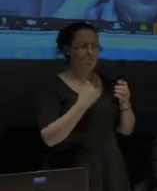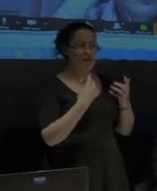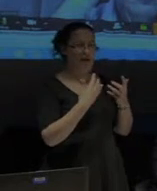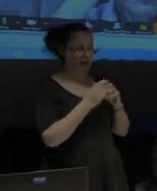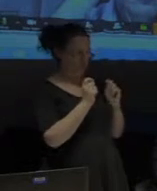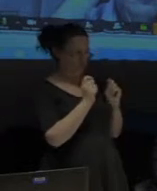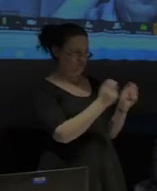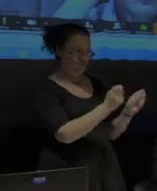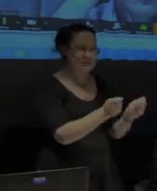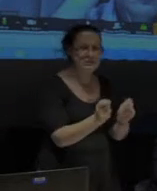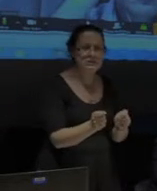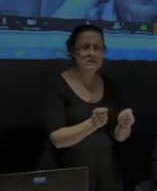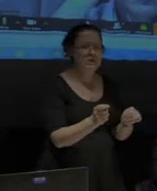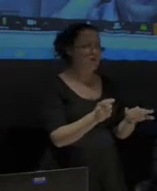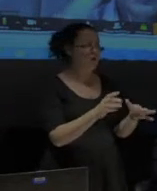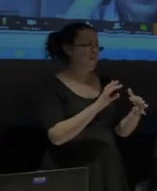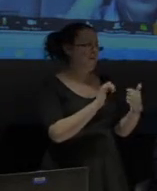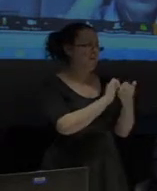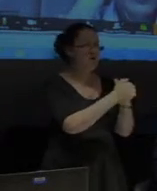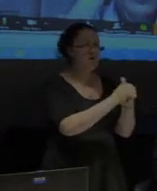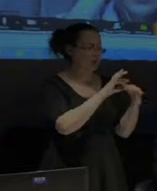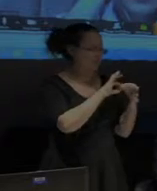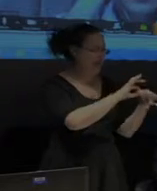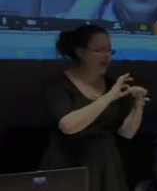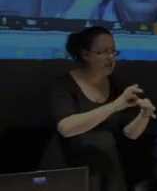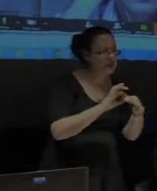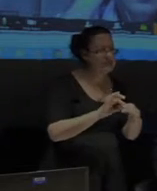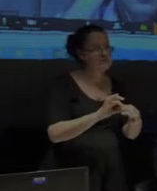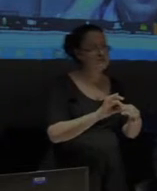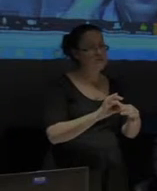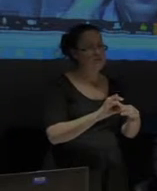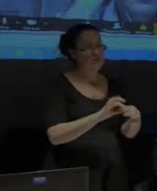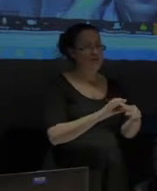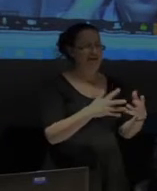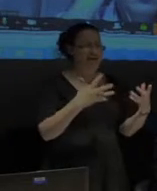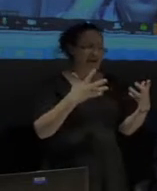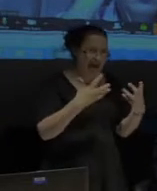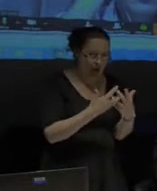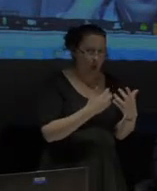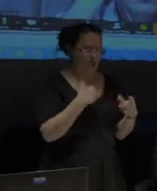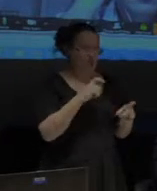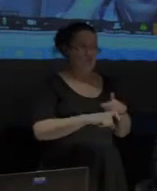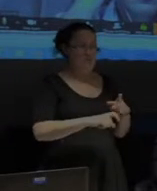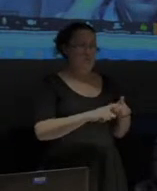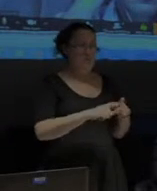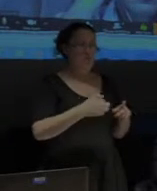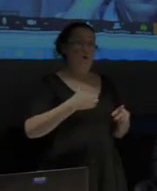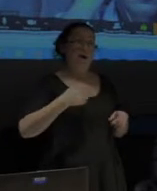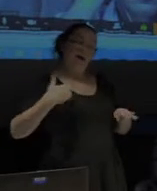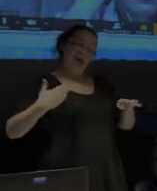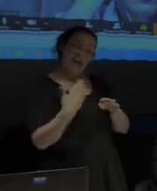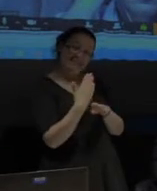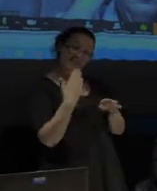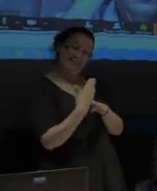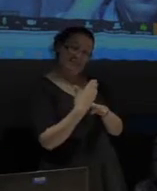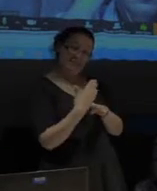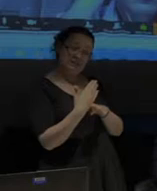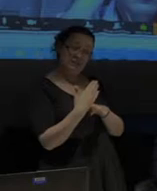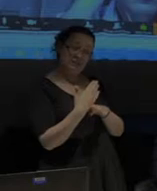it is that I liaise with, have partnerships with, it speaks. So my activities back up what it is that my values